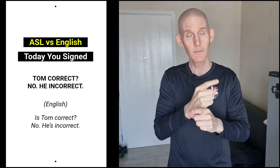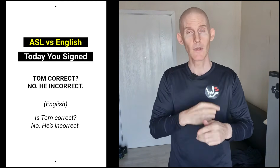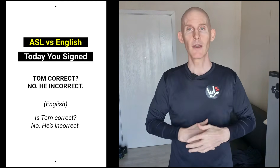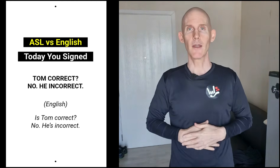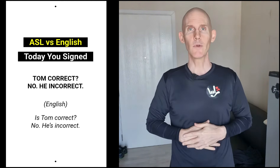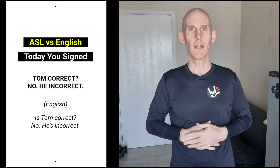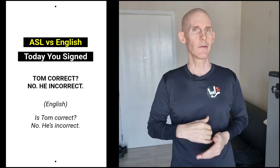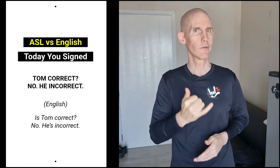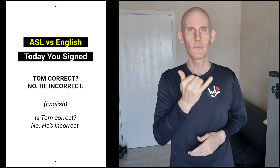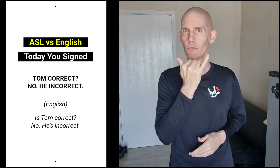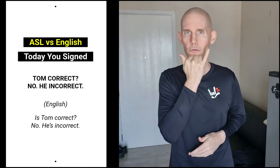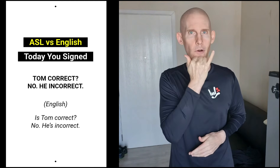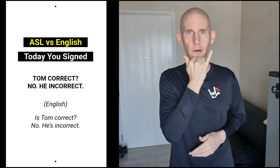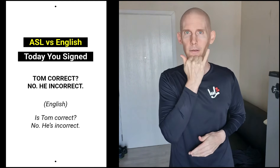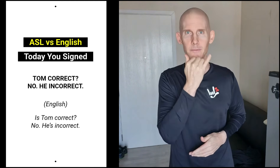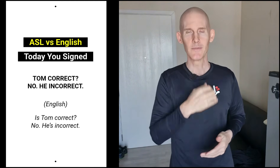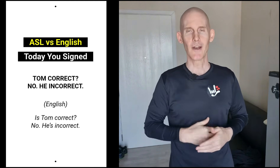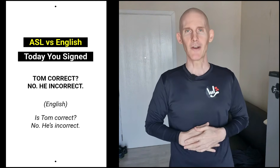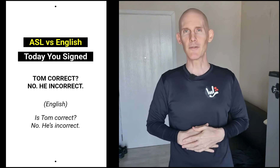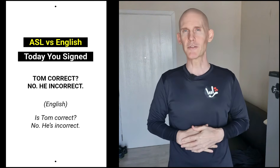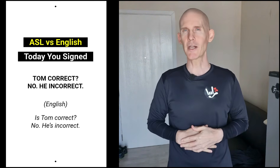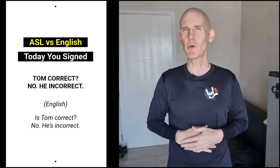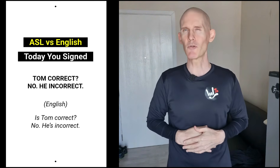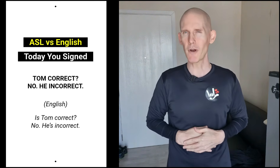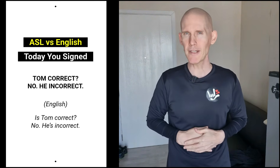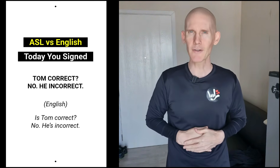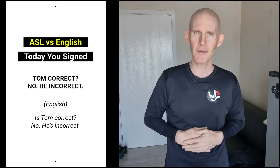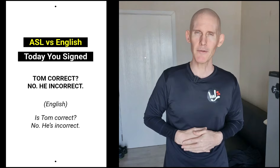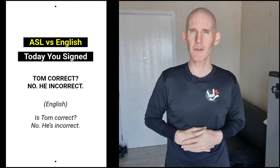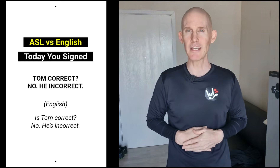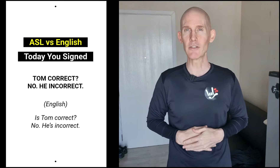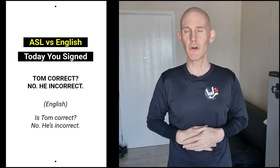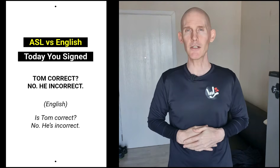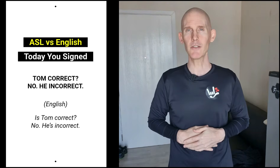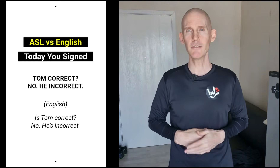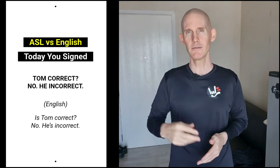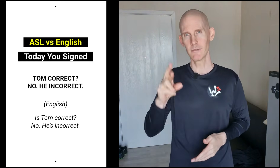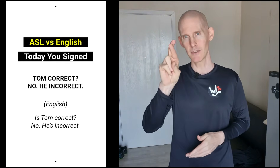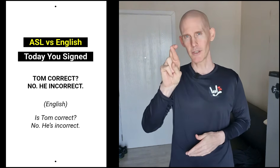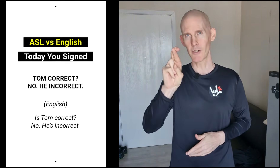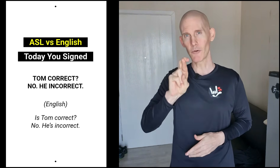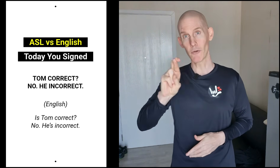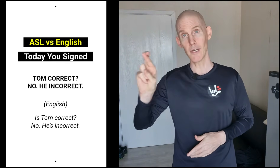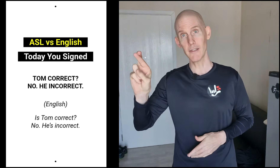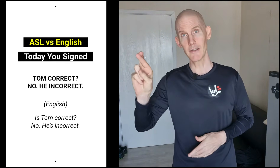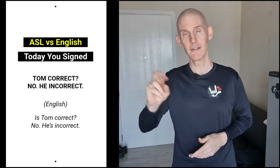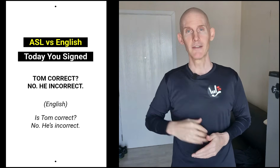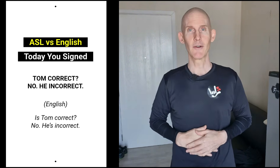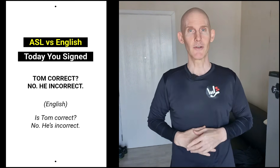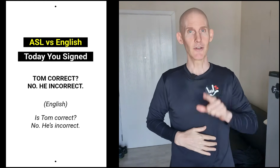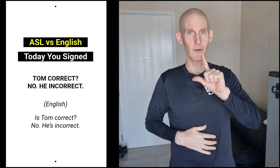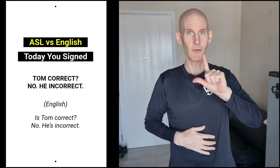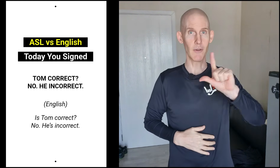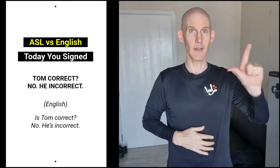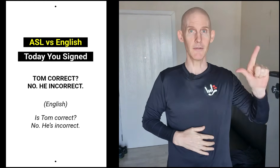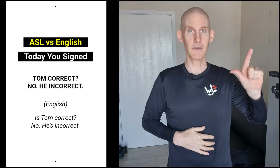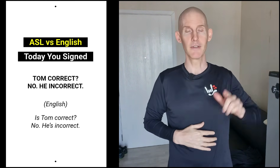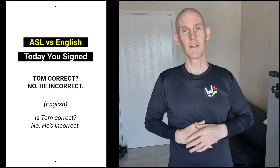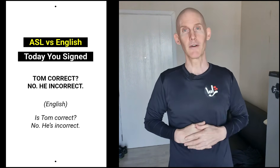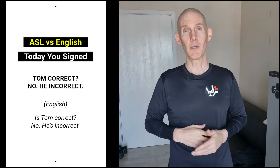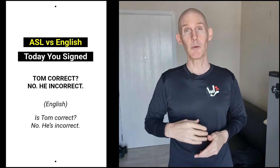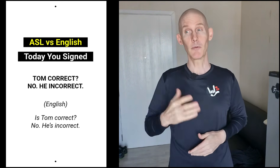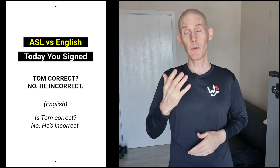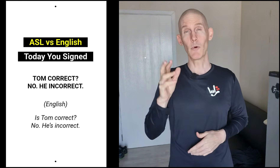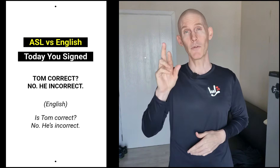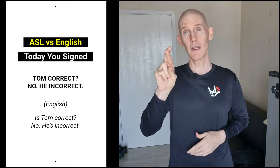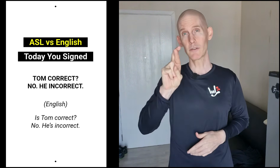right and we have wrong. All right, if you're talking about right or left, like in direction, you're going to go right, or you're going to go left,